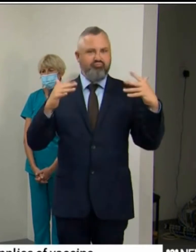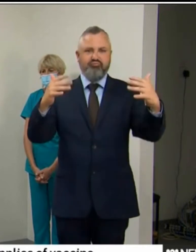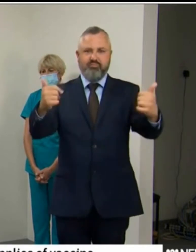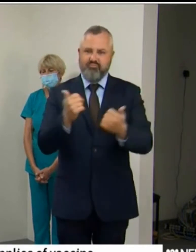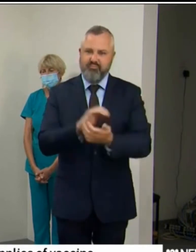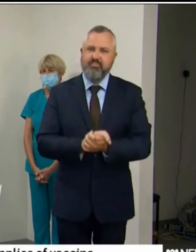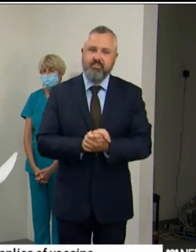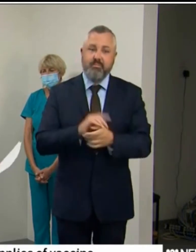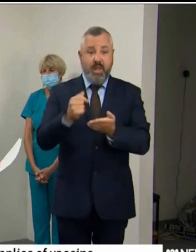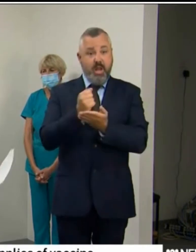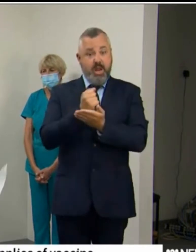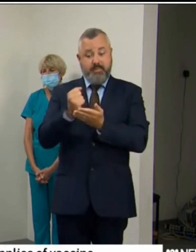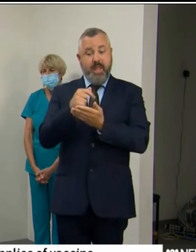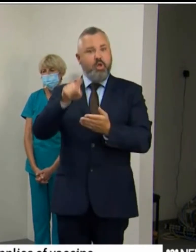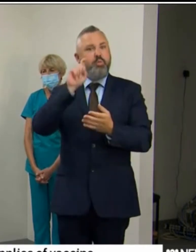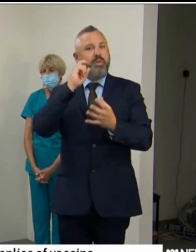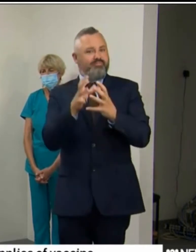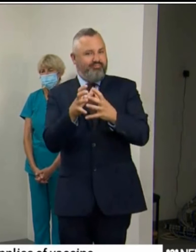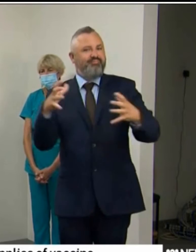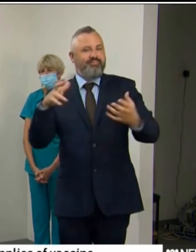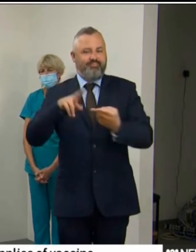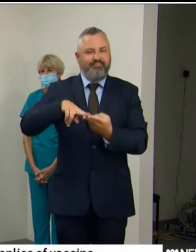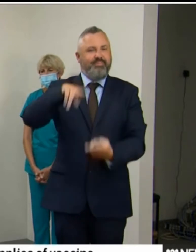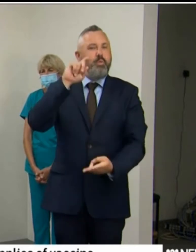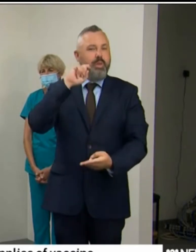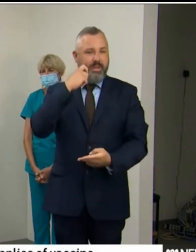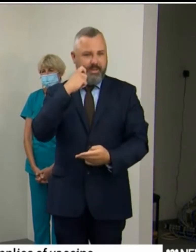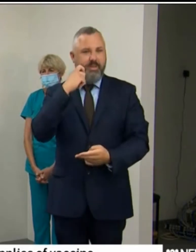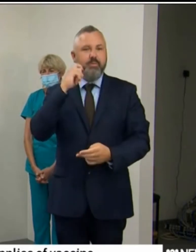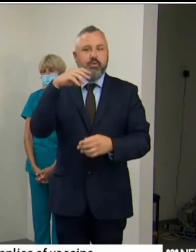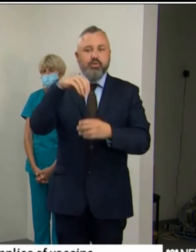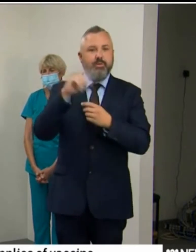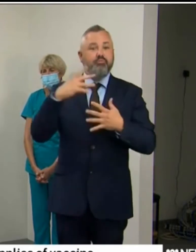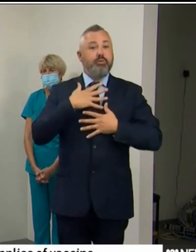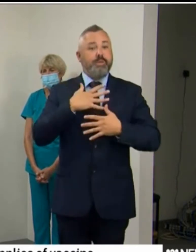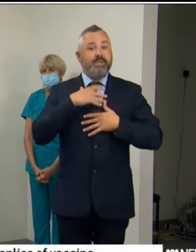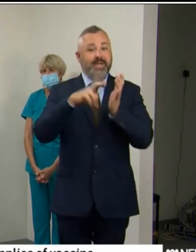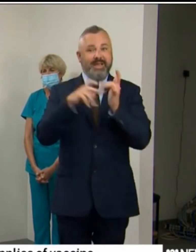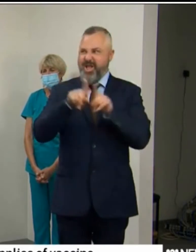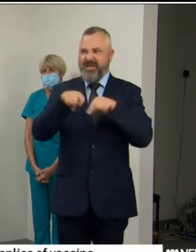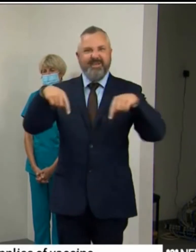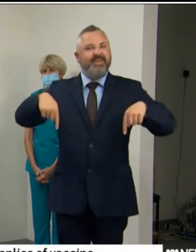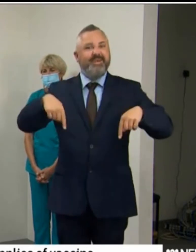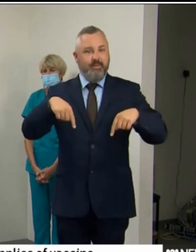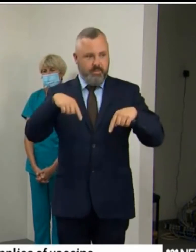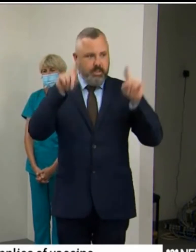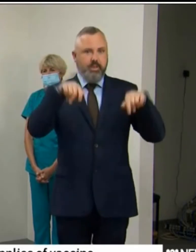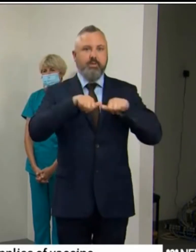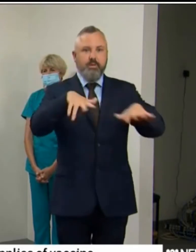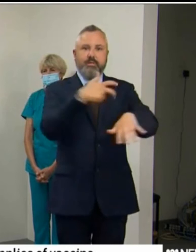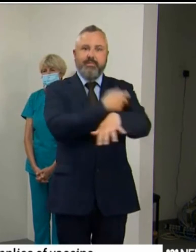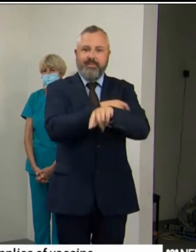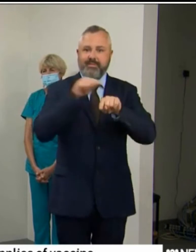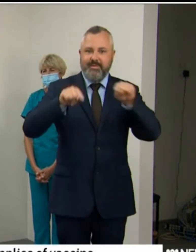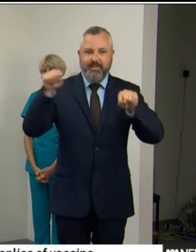continue to grow, particularly as we bring on respiratory clinics such as this, as we bring on thousands of general